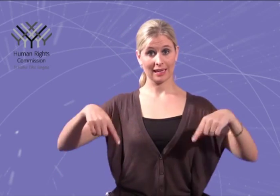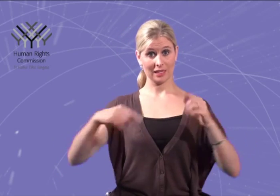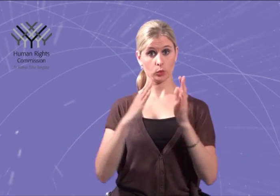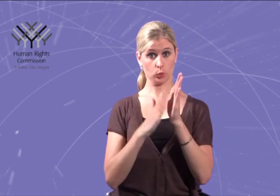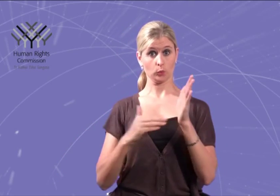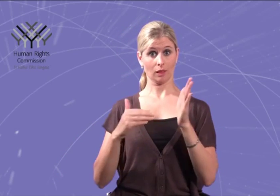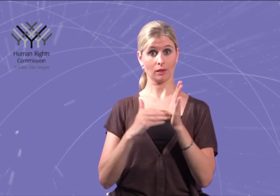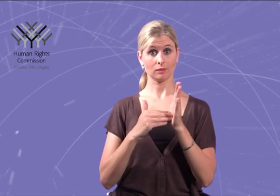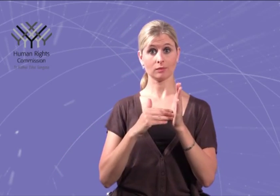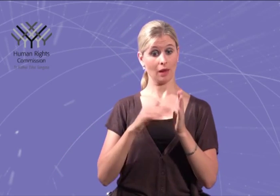In New Zealand,